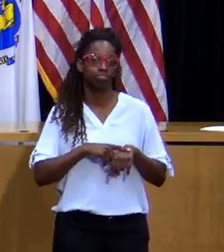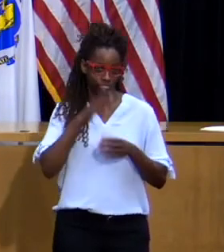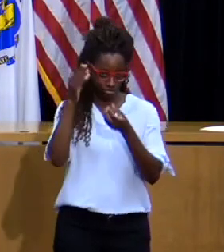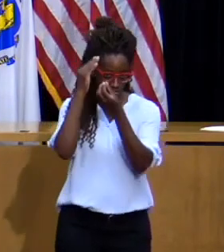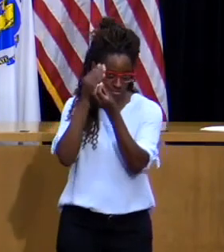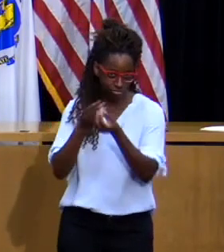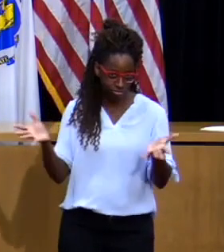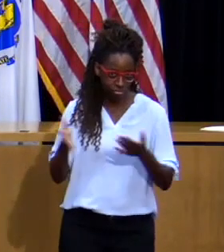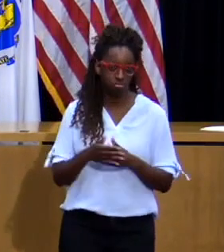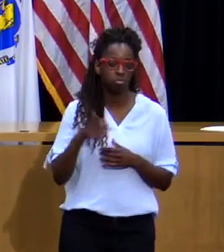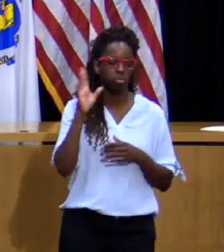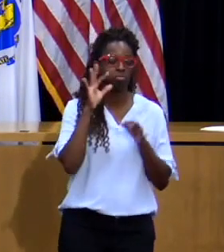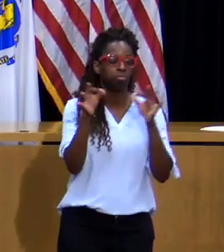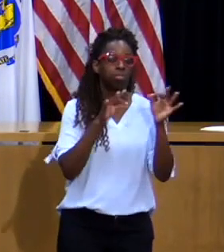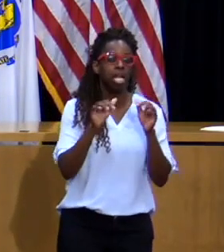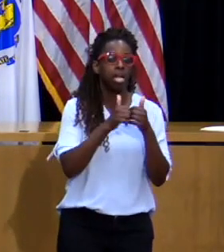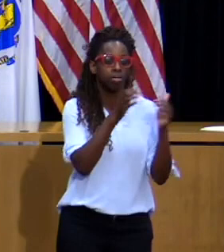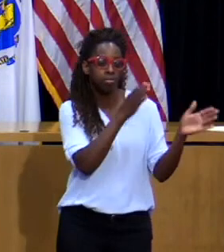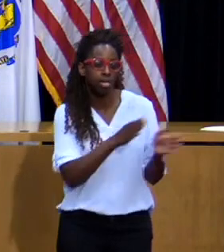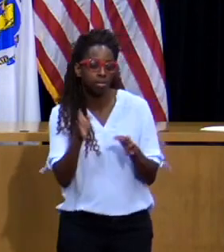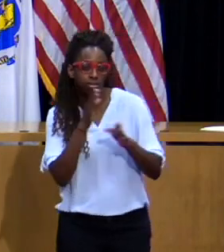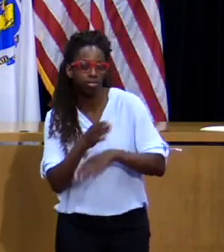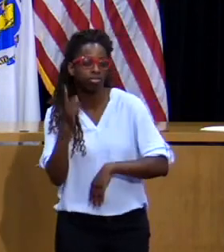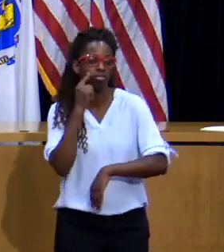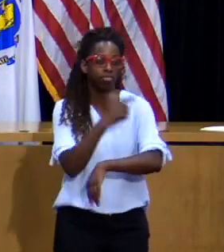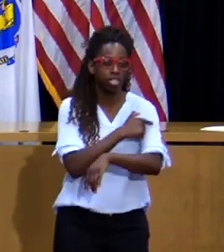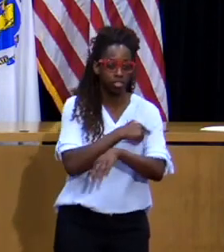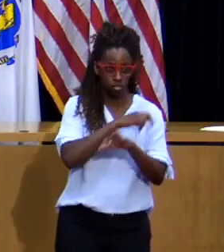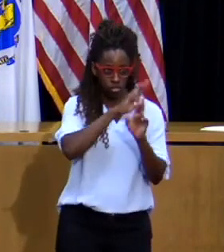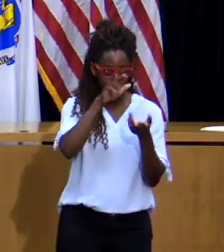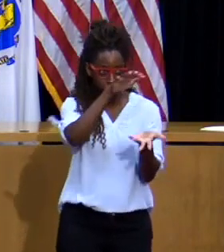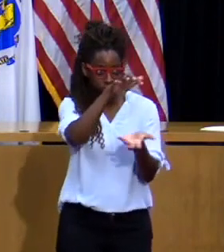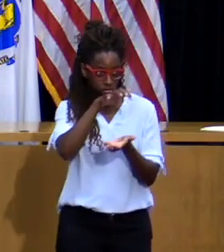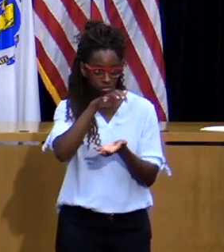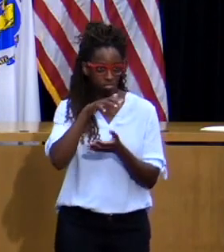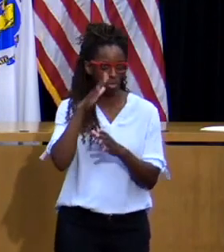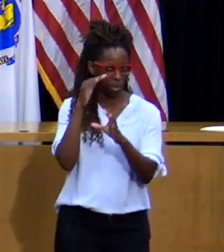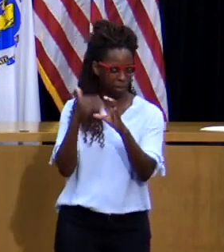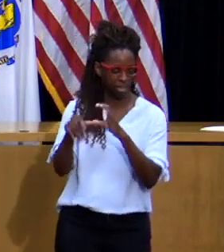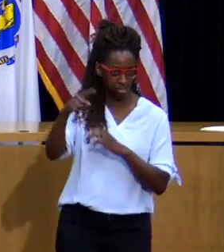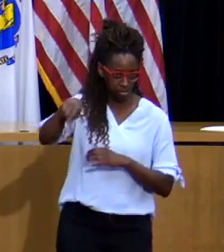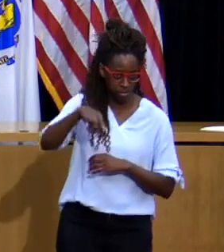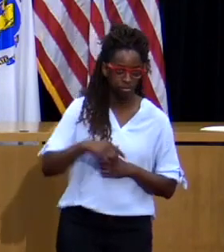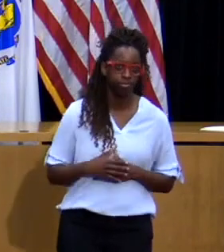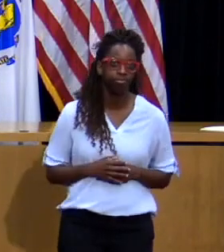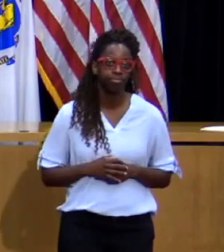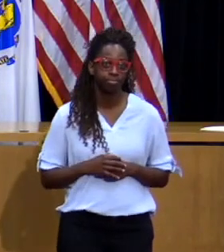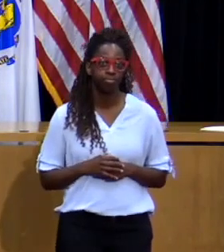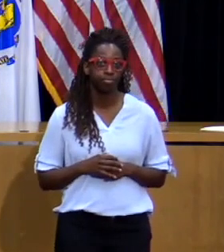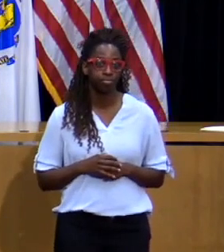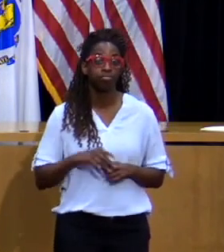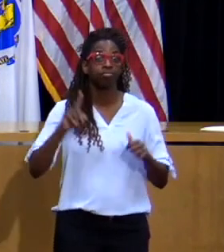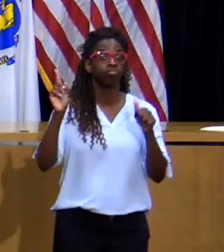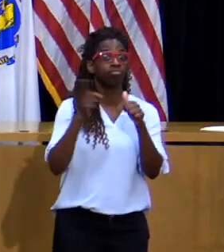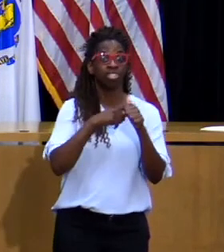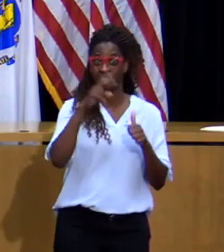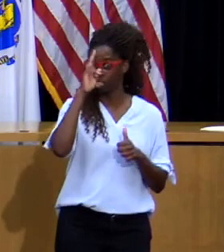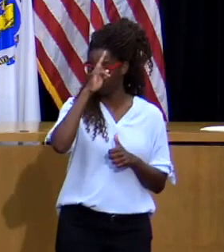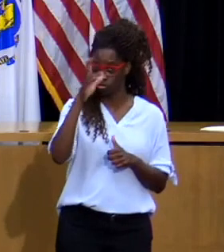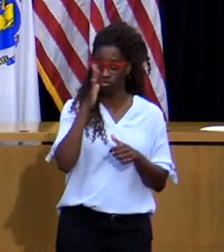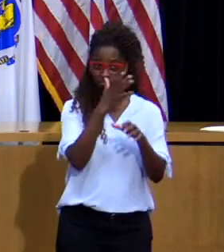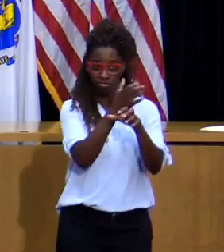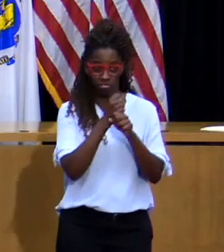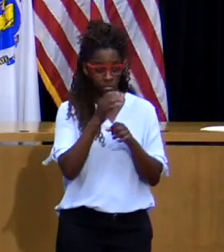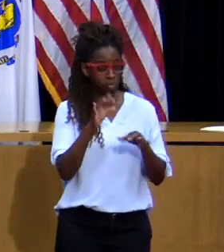prepare for the receipt and administration of the COVID-19 vaccine. One, the reviewing the Massachusetts COVID vaccine program guidance